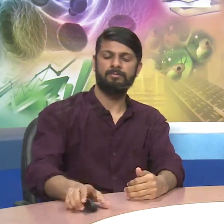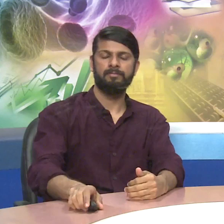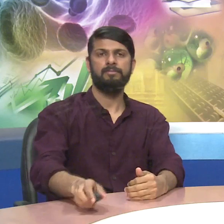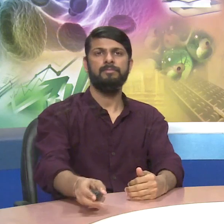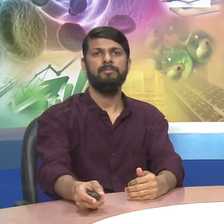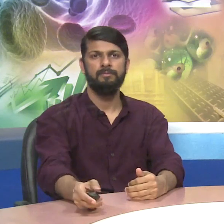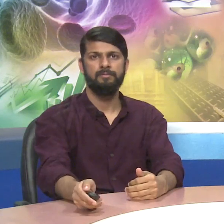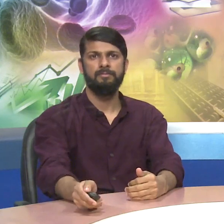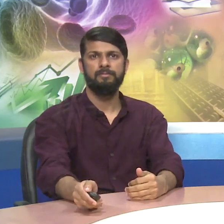legislature.